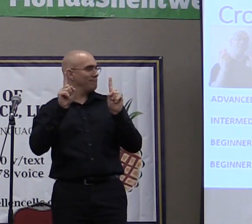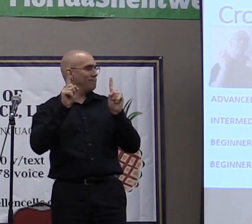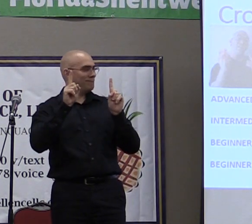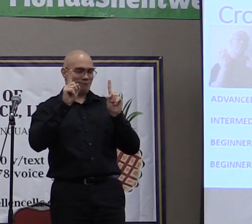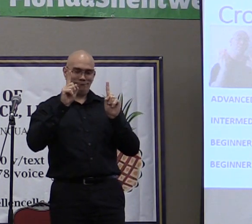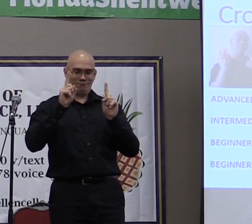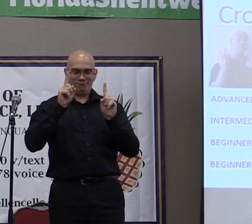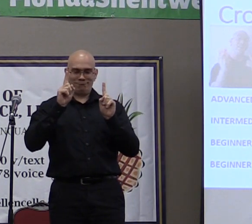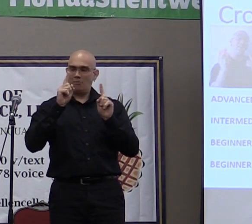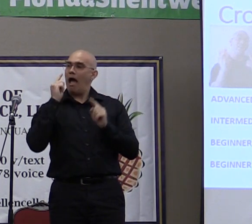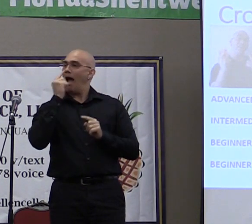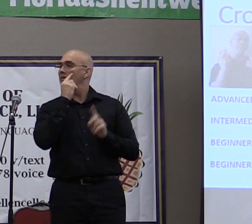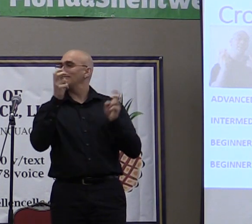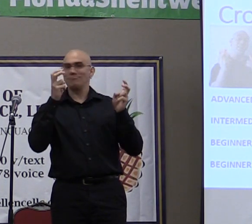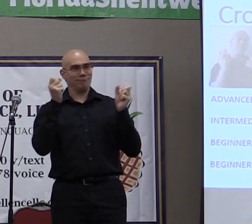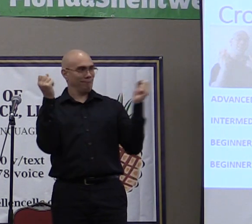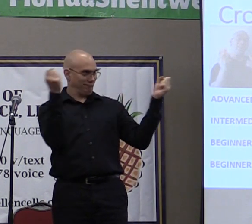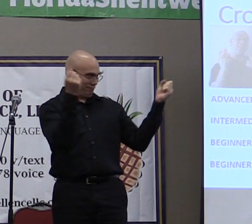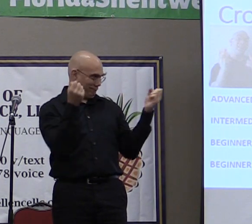through different